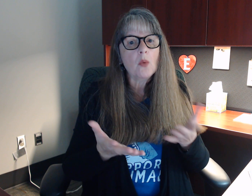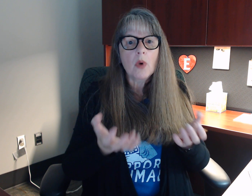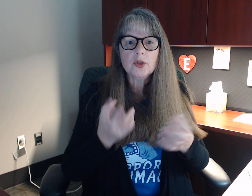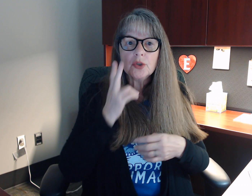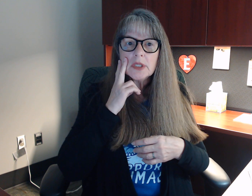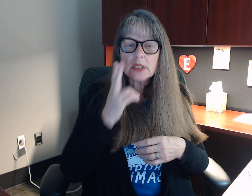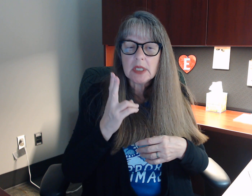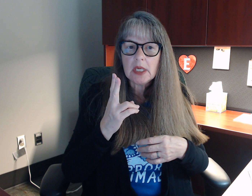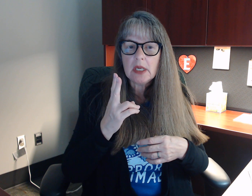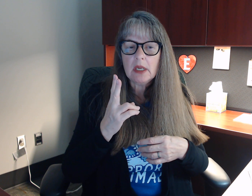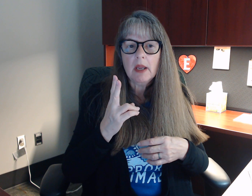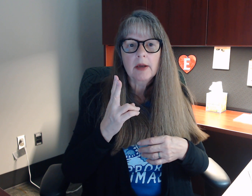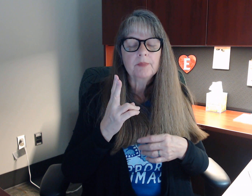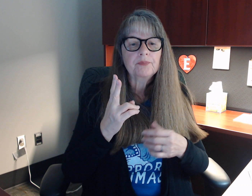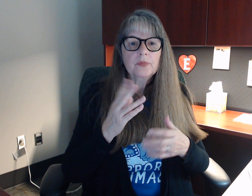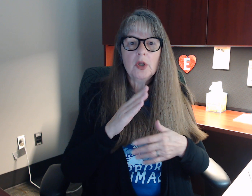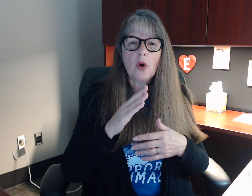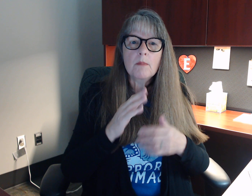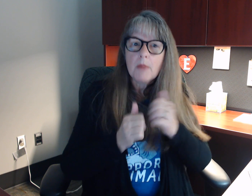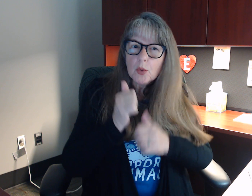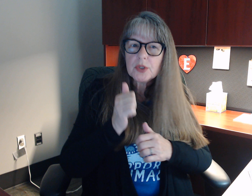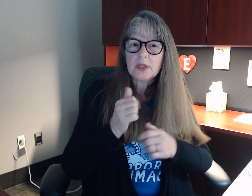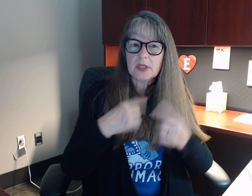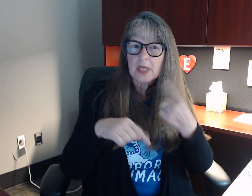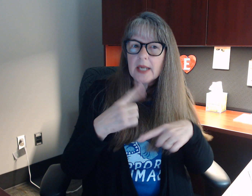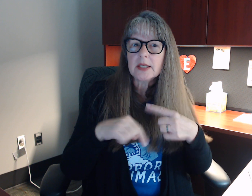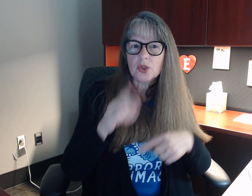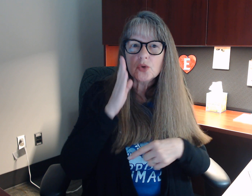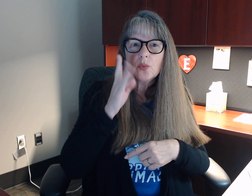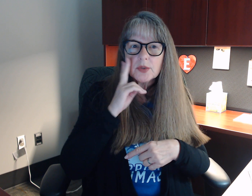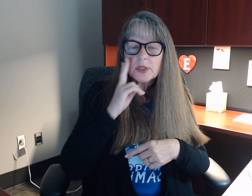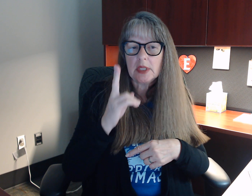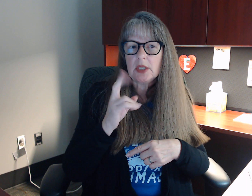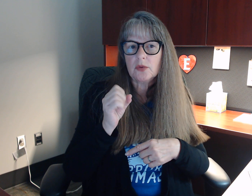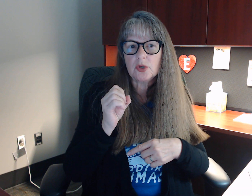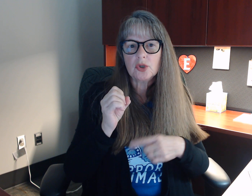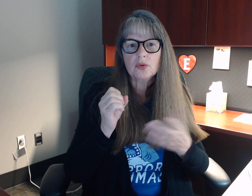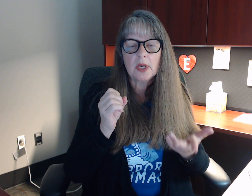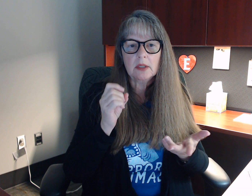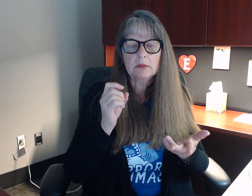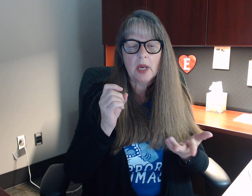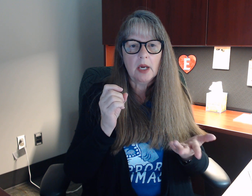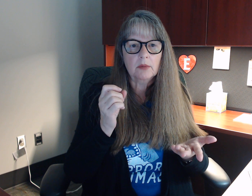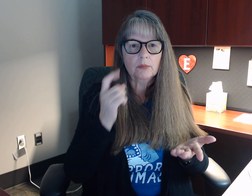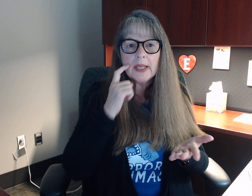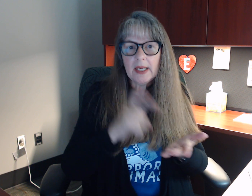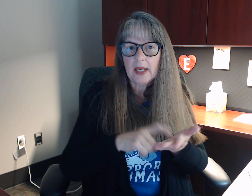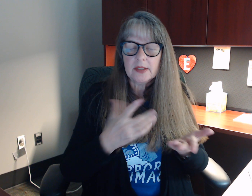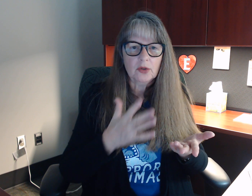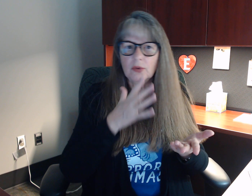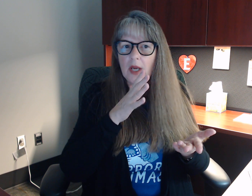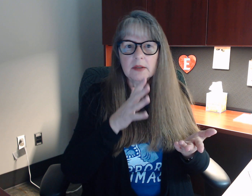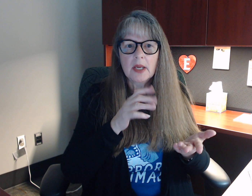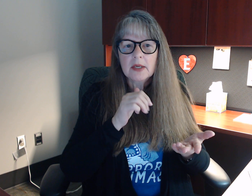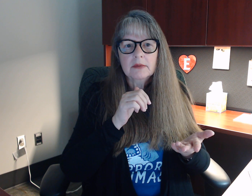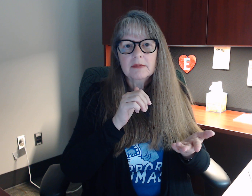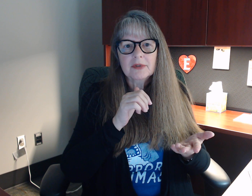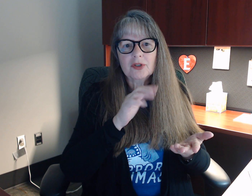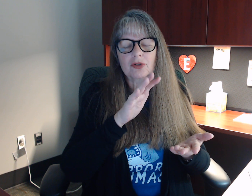want you to see most of the signs that you will see so that you can recognize it and you're not